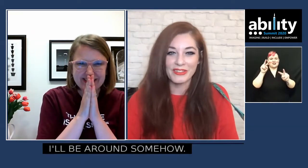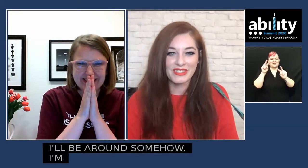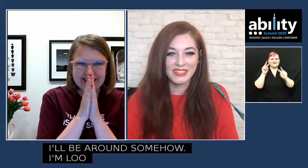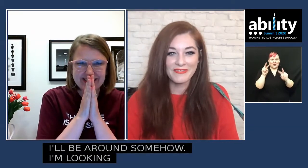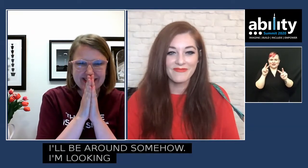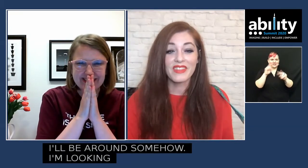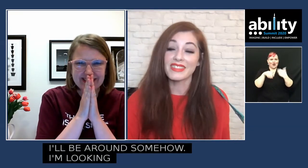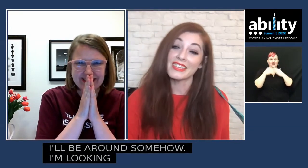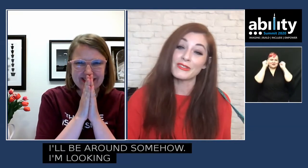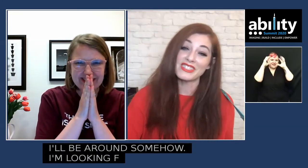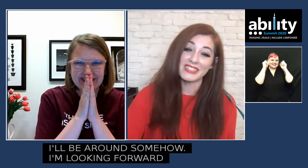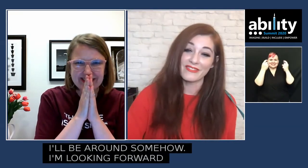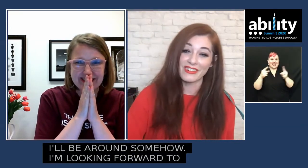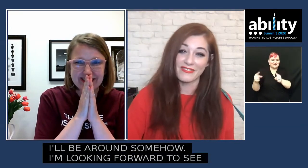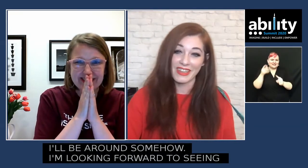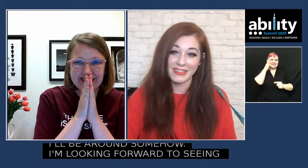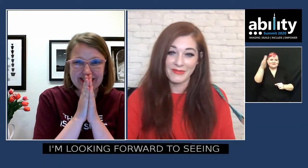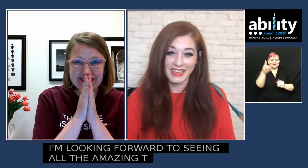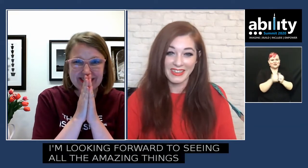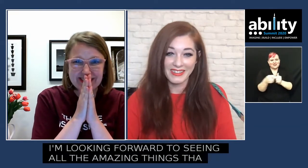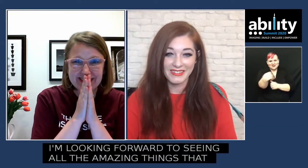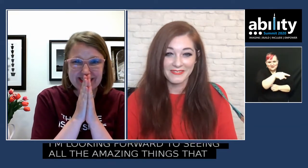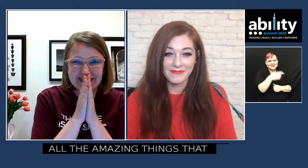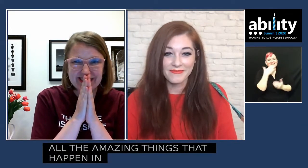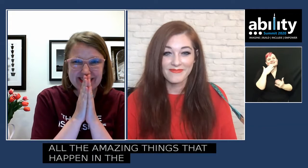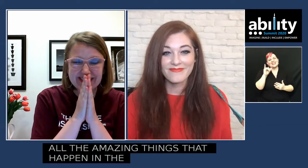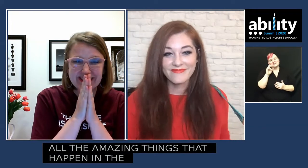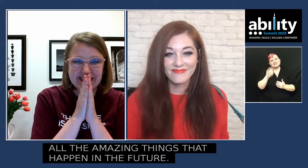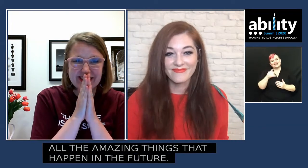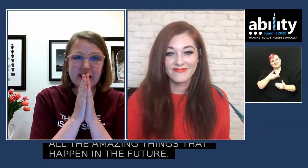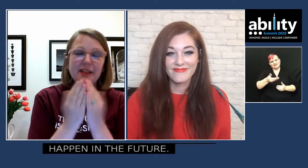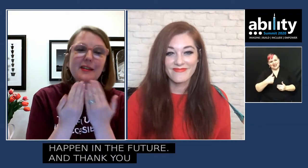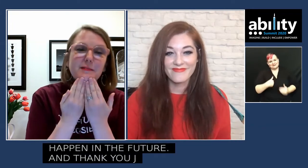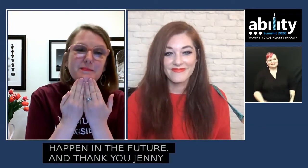happen in the future. And thank you, Jenny, for inviting me.